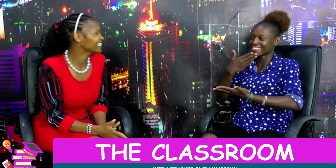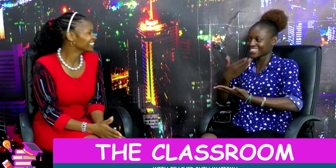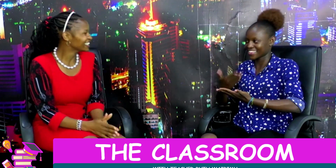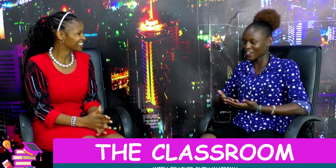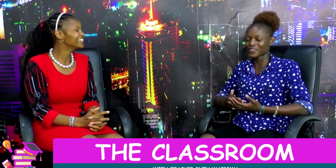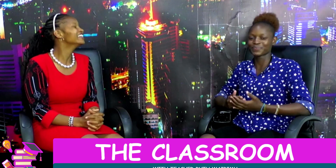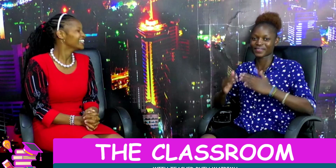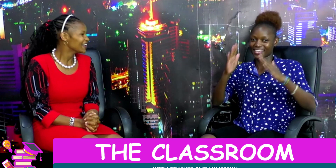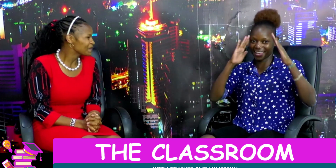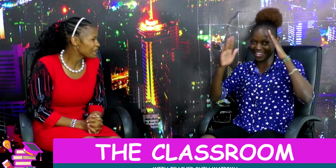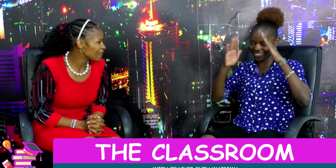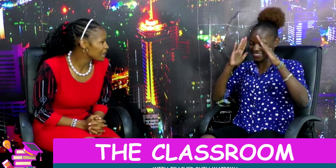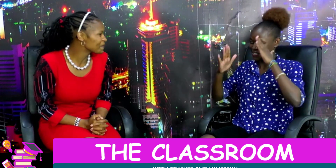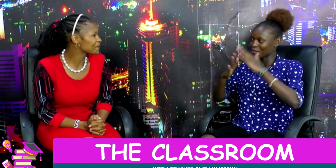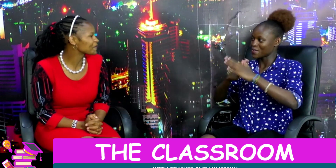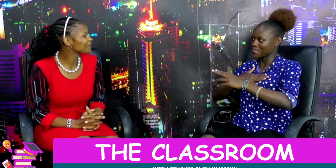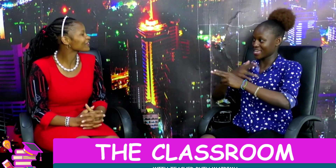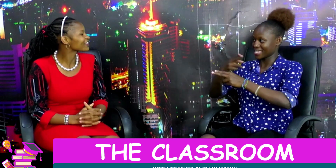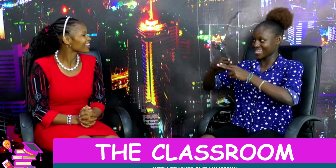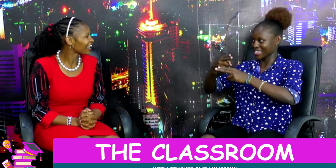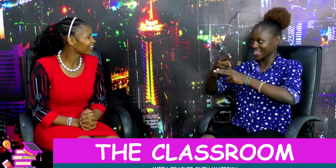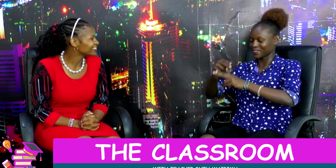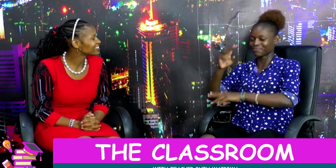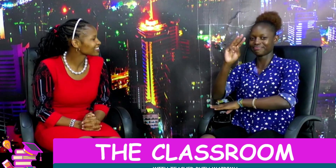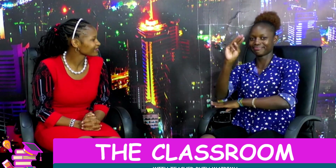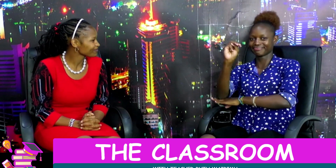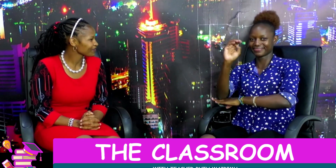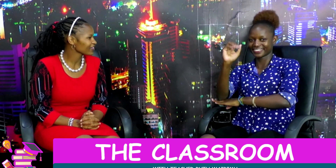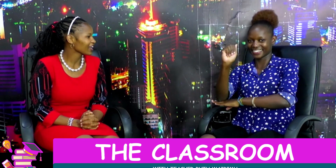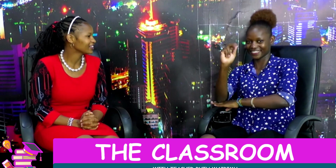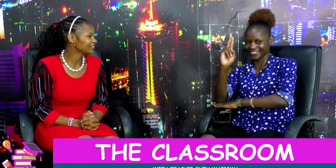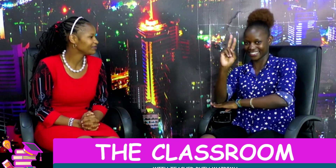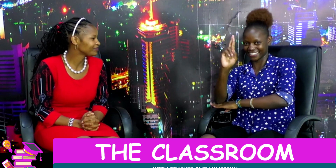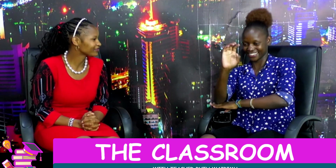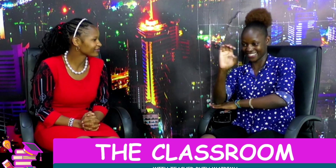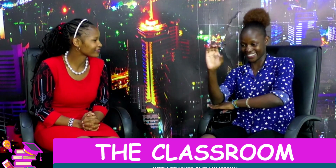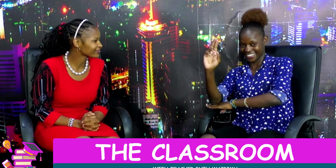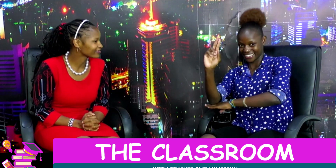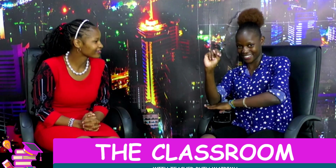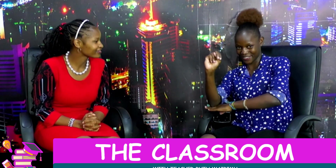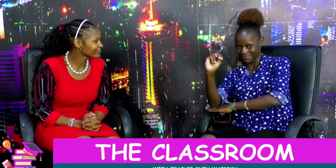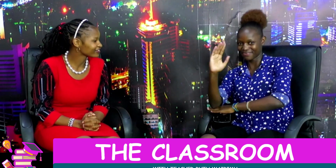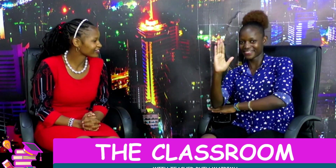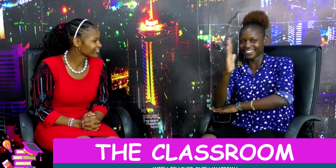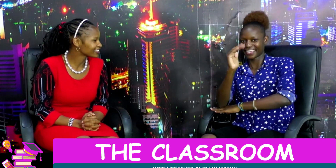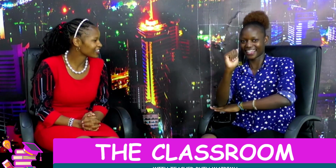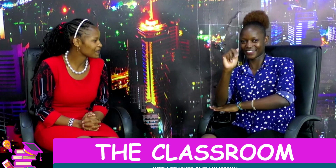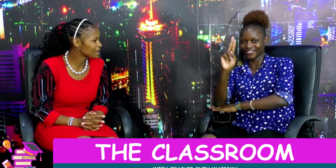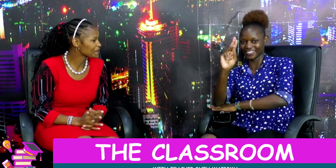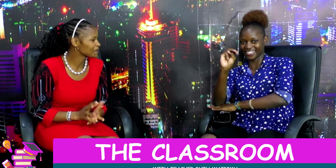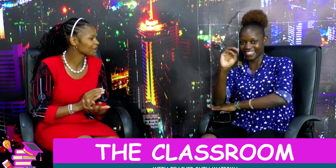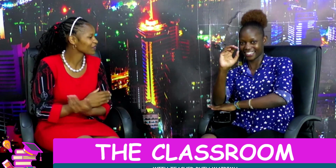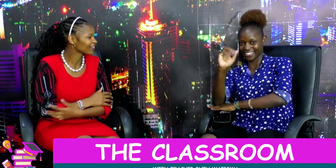Please tell us your name. Thank you so much, Ruth. Hello, viewers. So my name